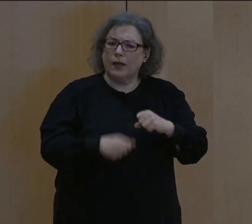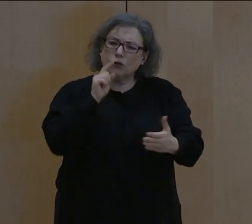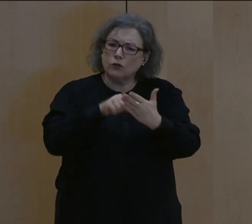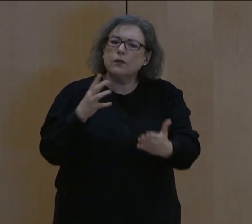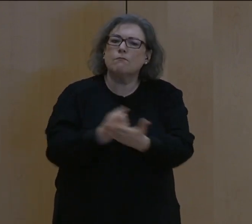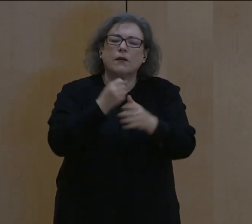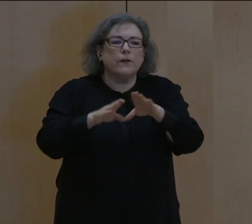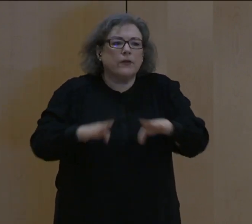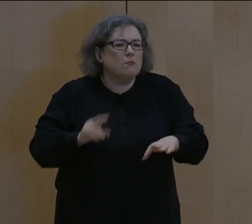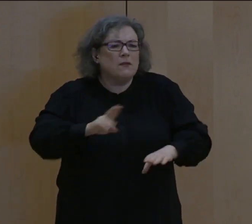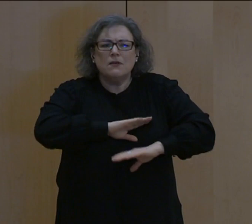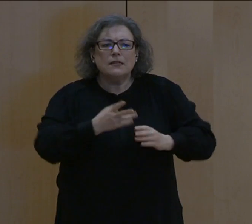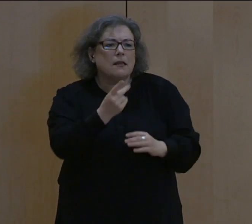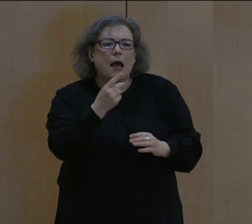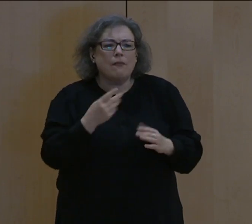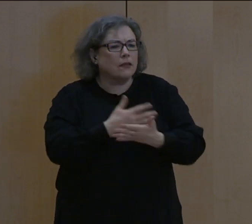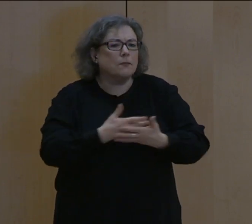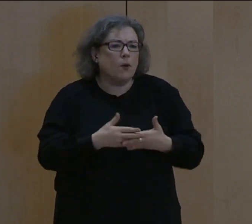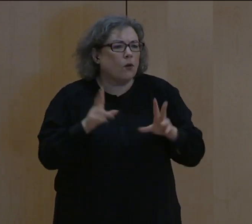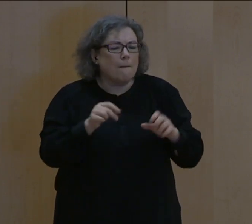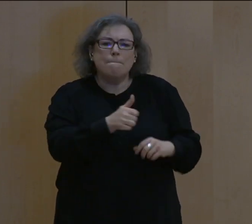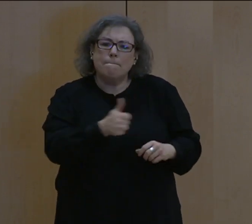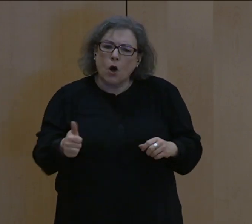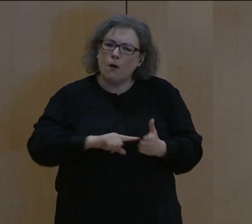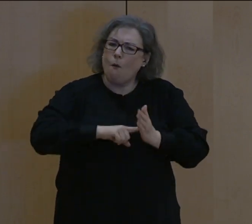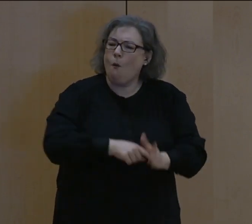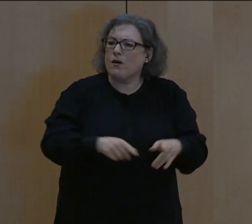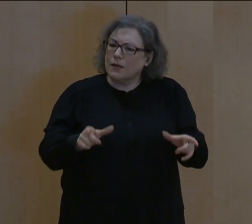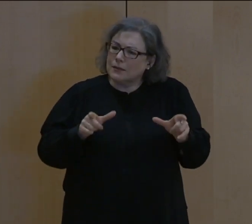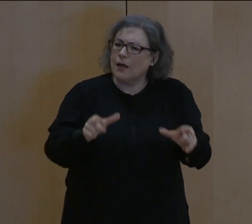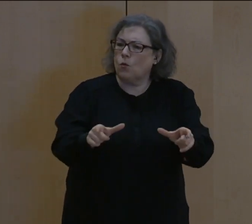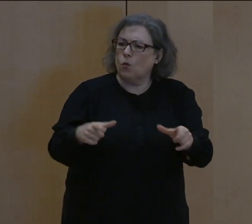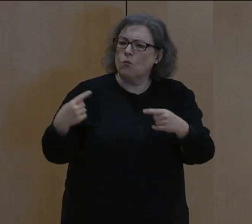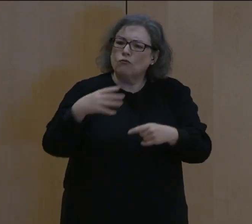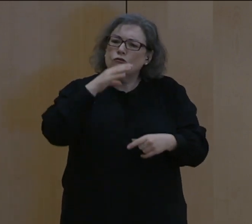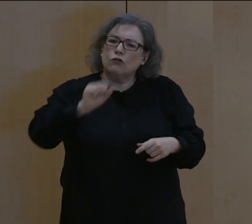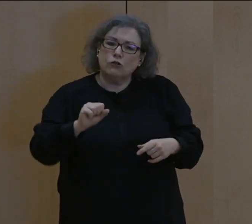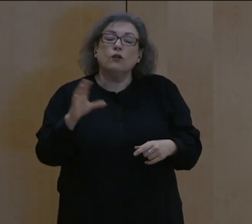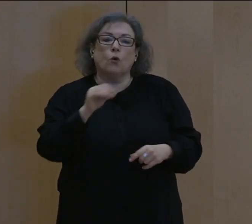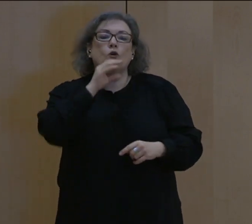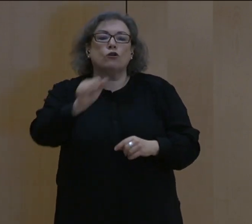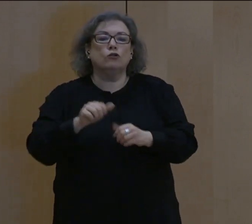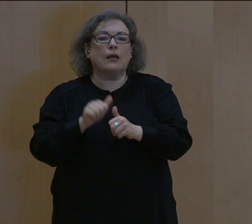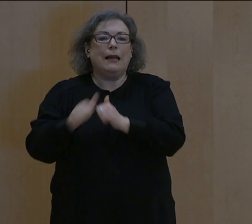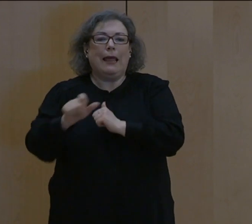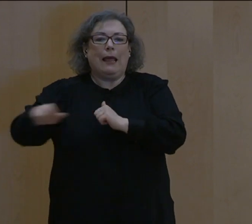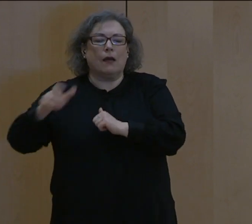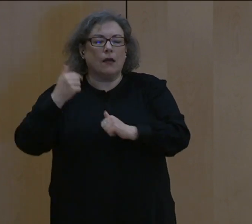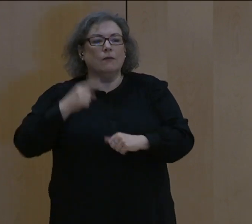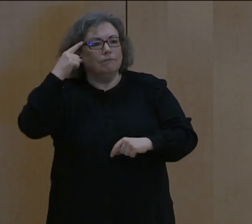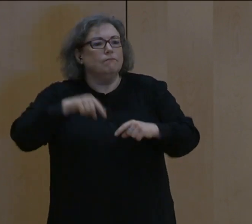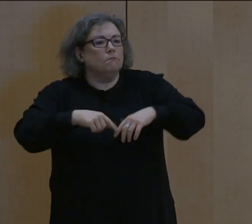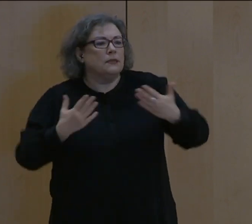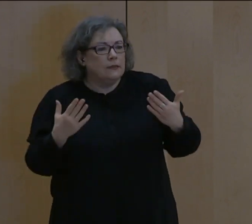efficient sanctions that Russian leadership can understand. But for peace to come faster, the